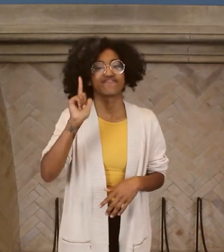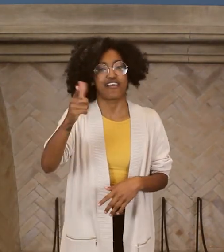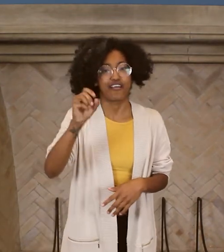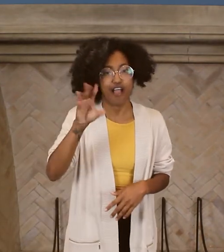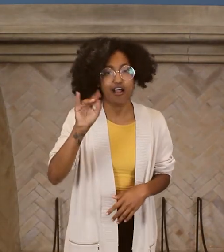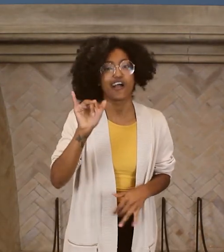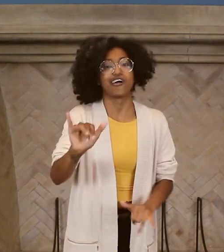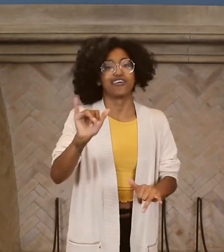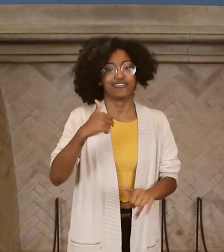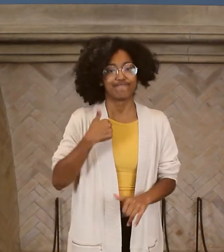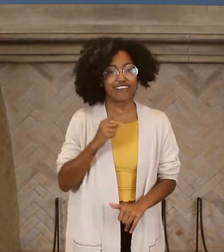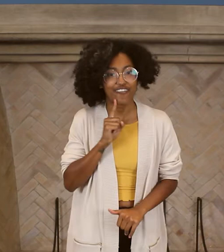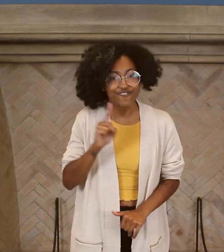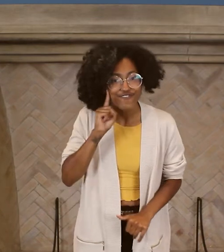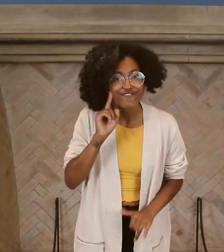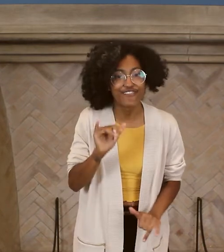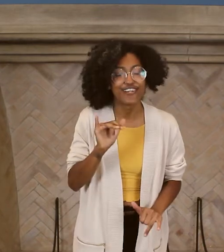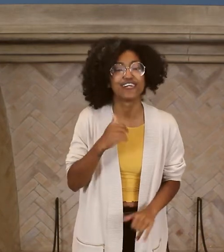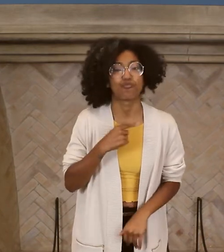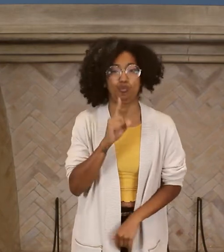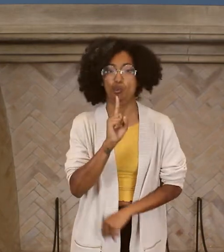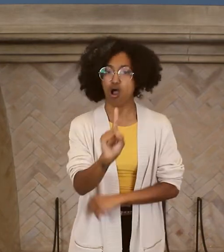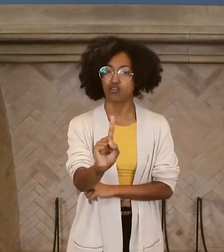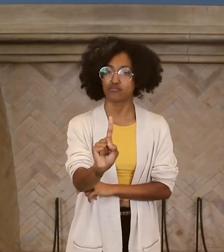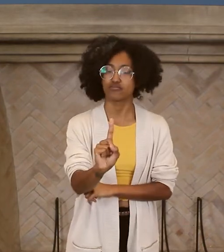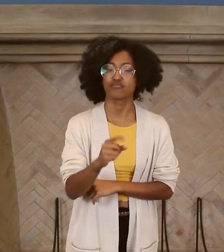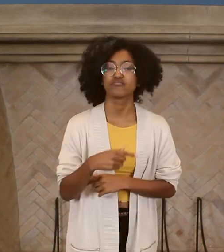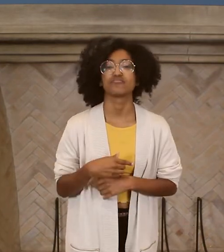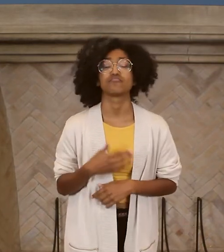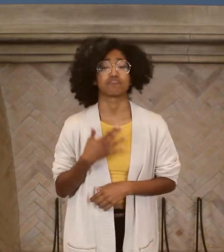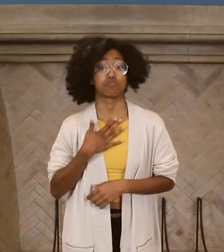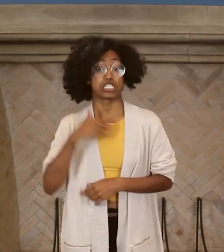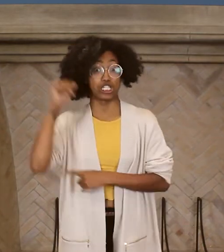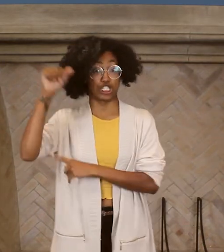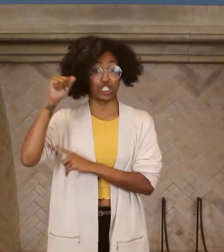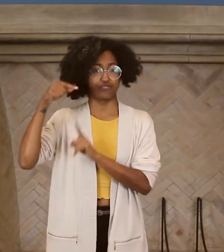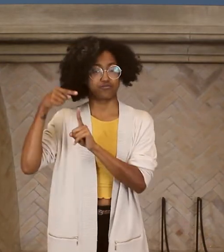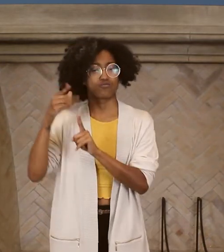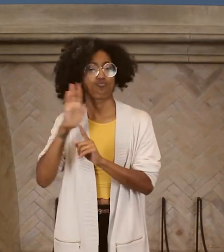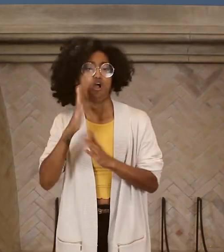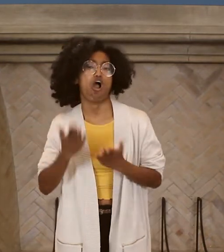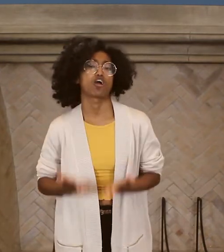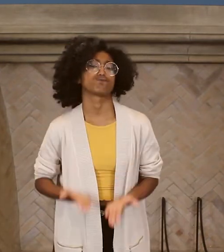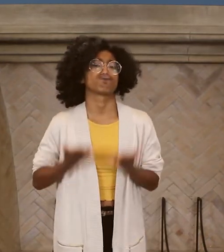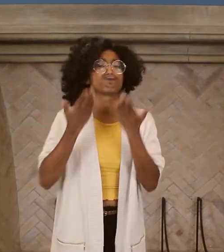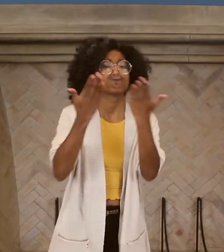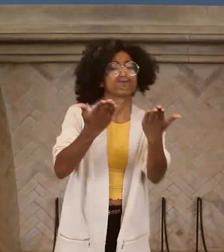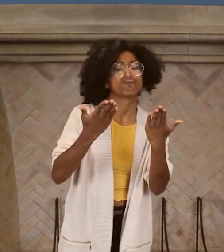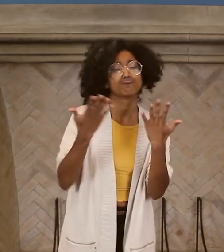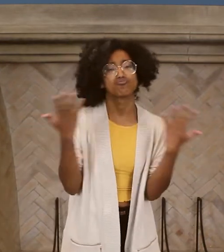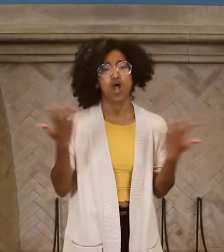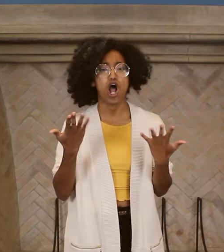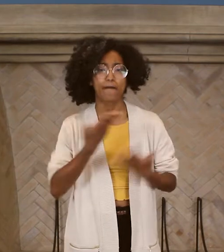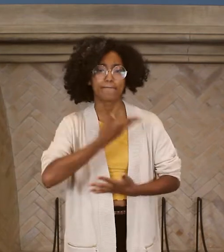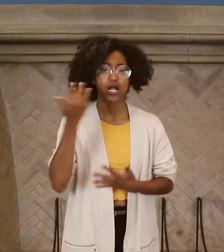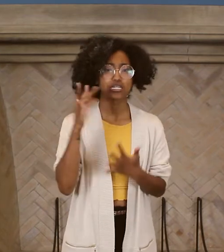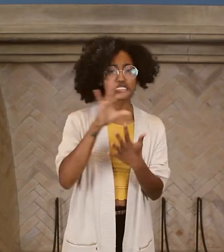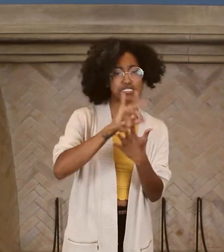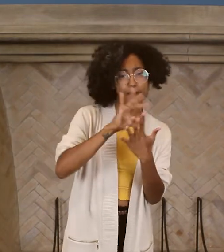My parents later found out that I was deaf when I was one. The audiologist suggested the best